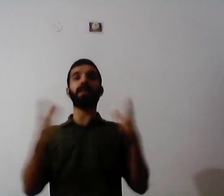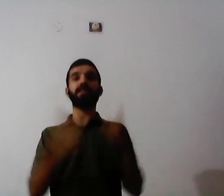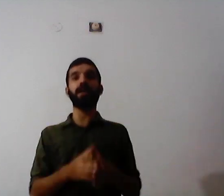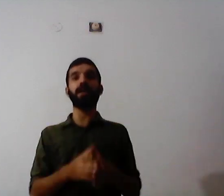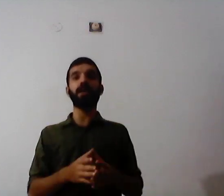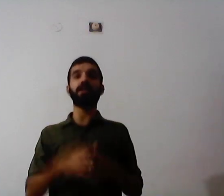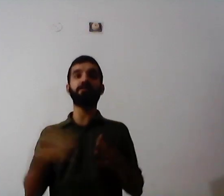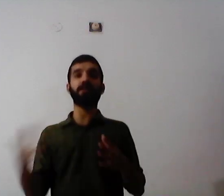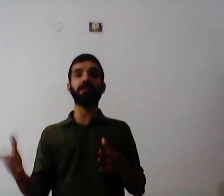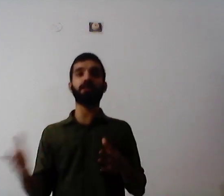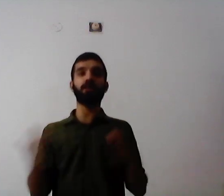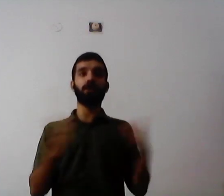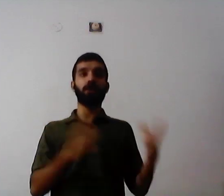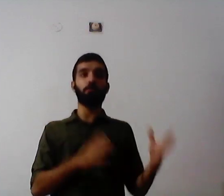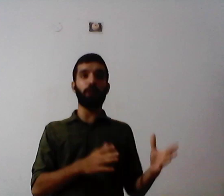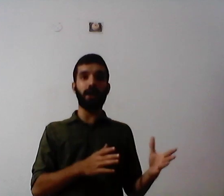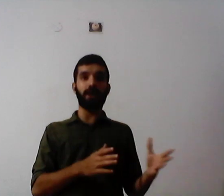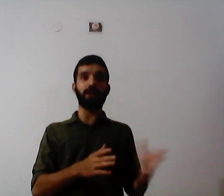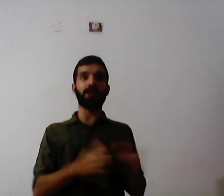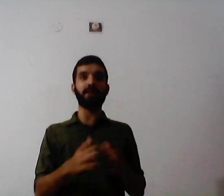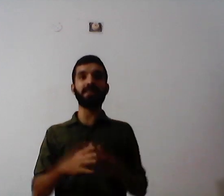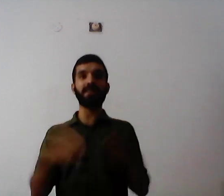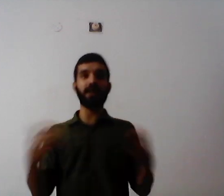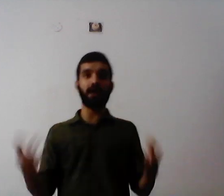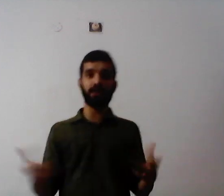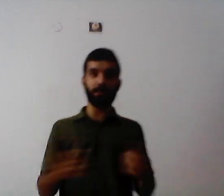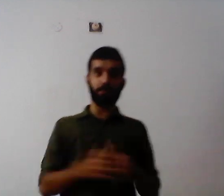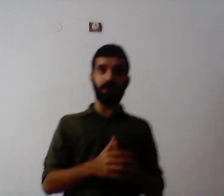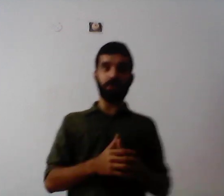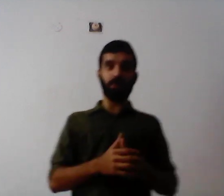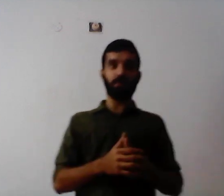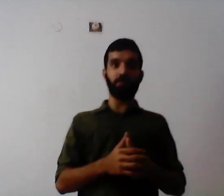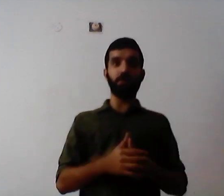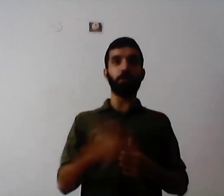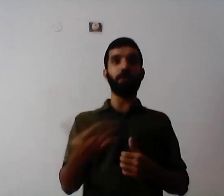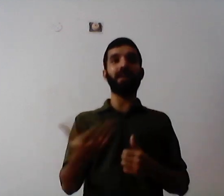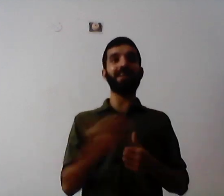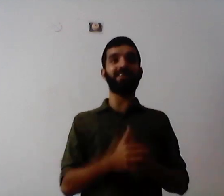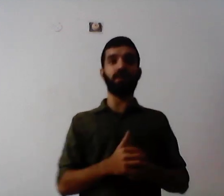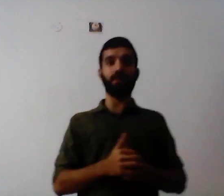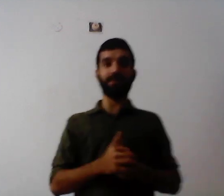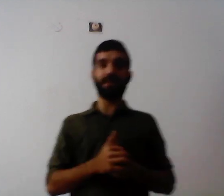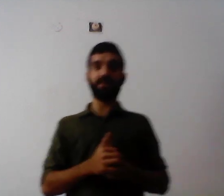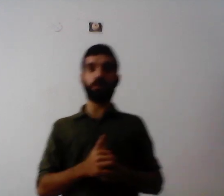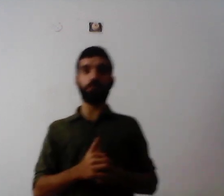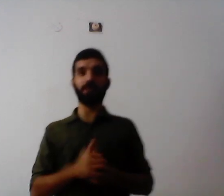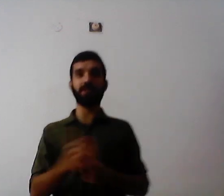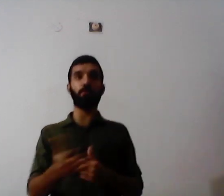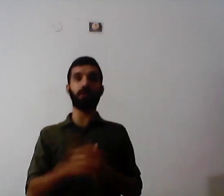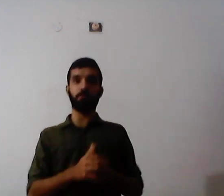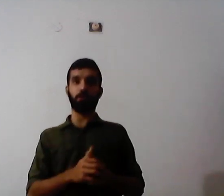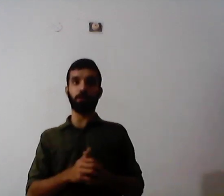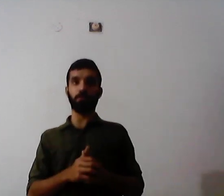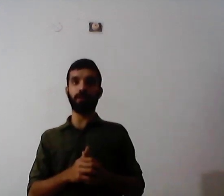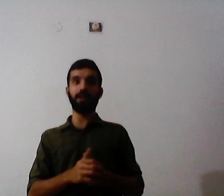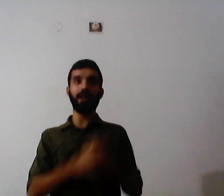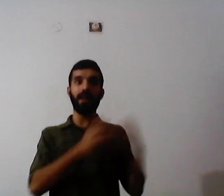a difference in polarity. There is a charge separation. We know NaCl is an example. That's a polar molecule, right?